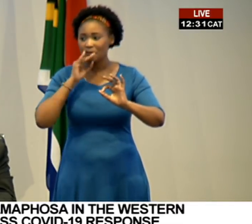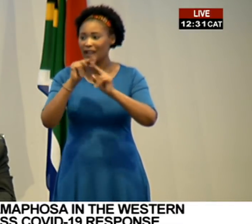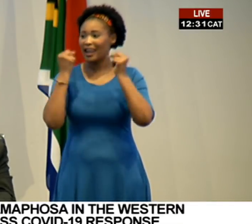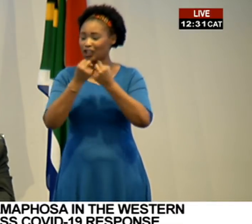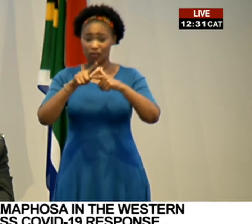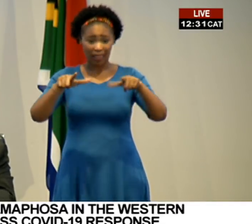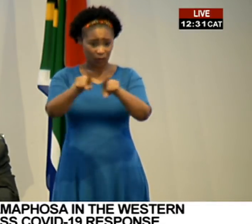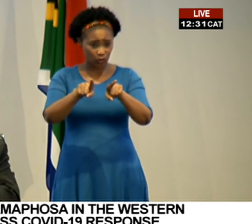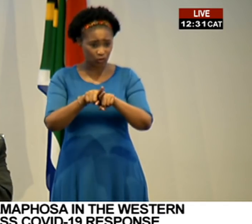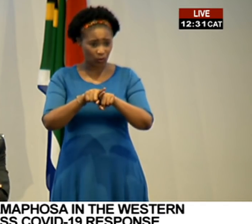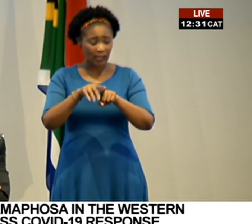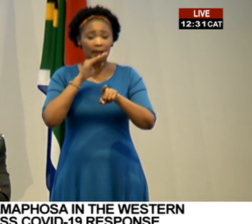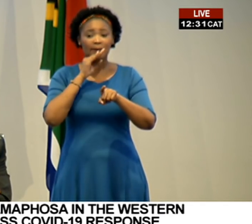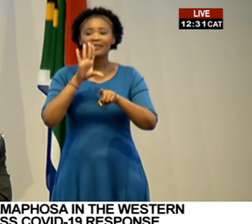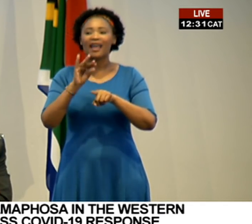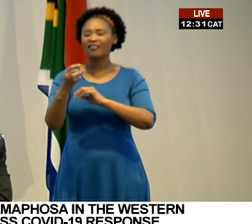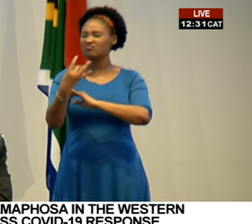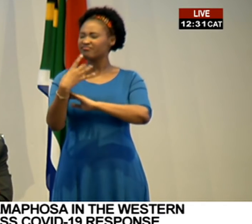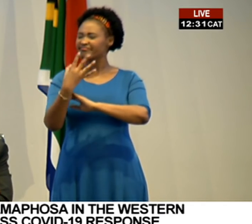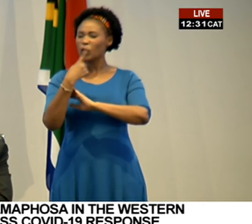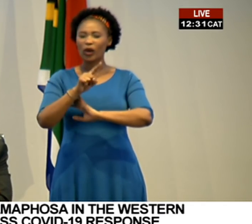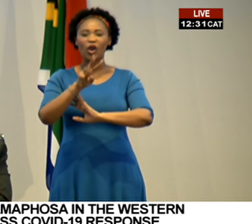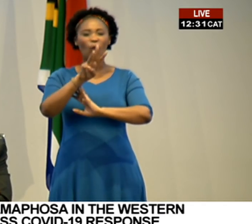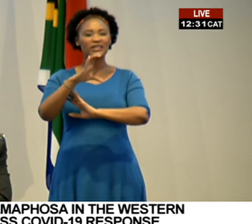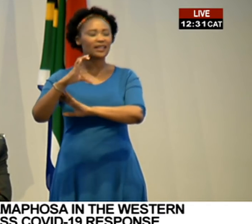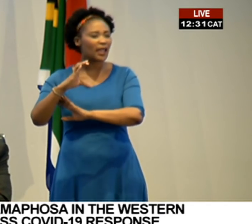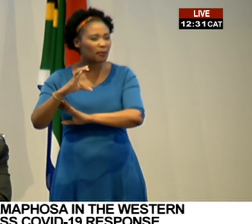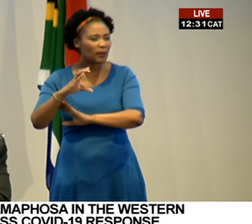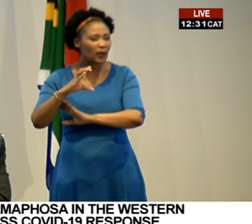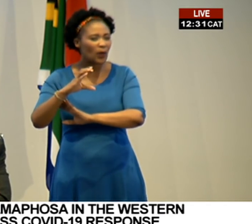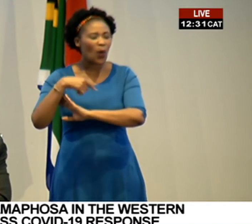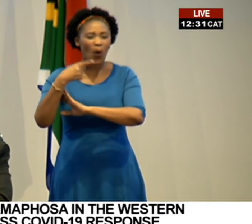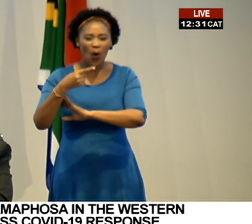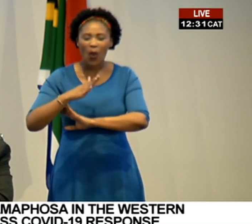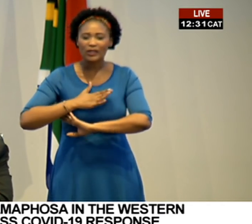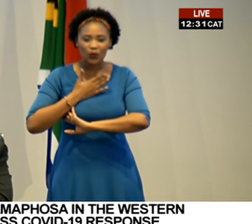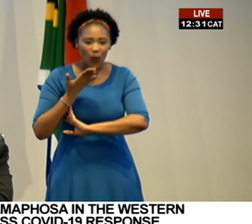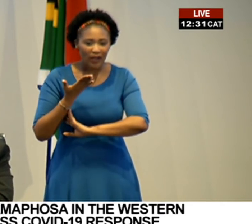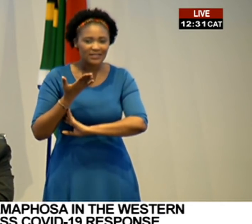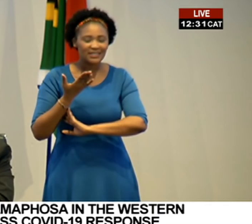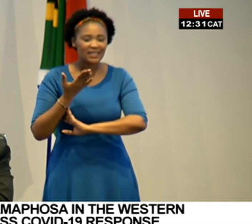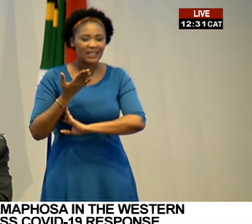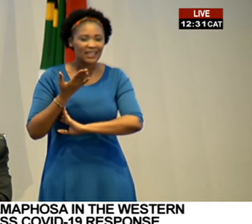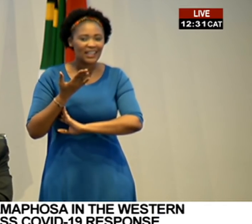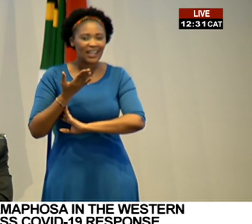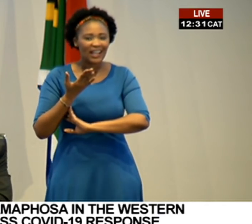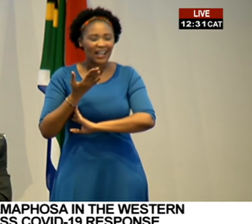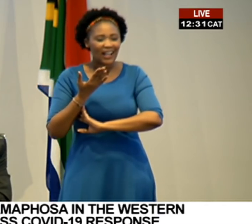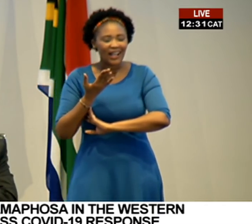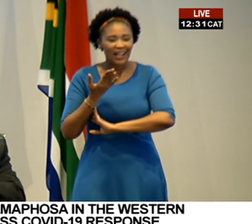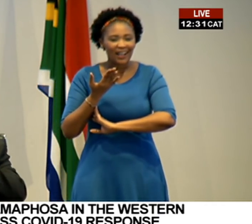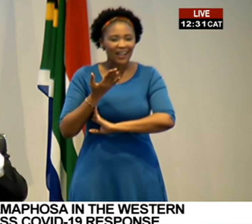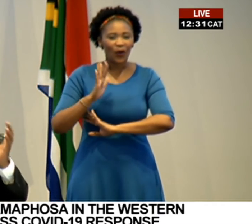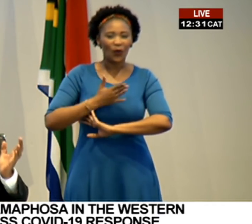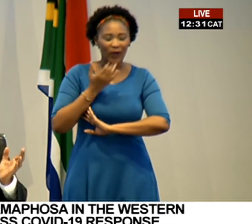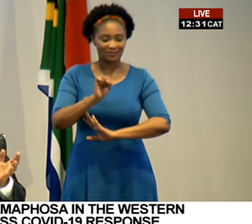have been suggestions that the Western Cape has always wanted to excise itself outside